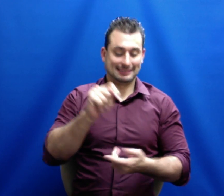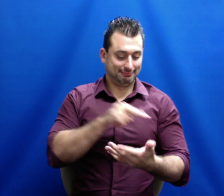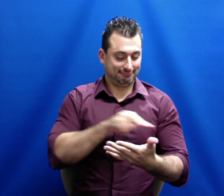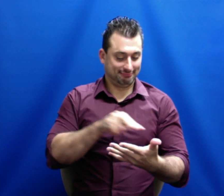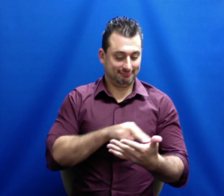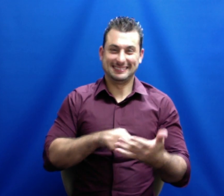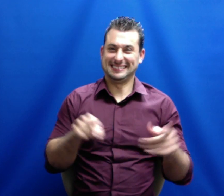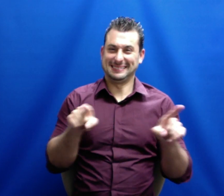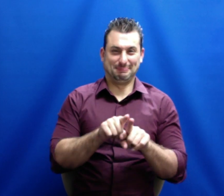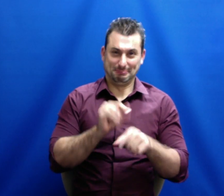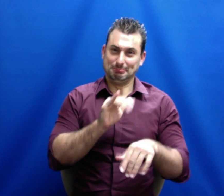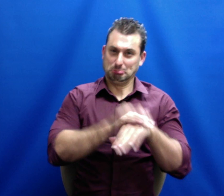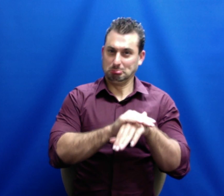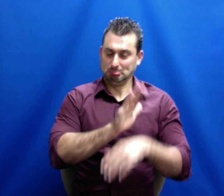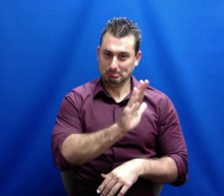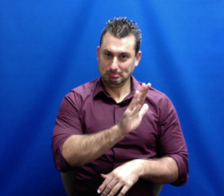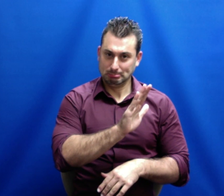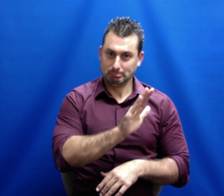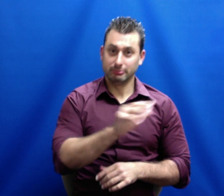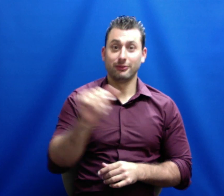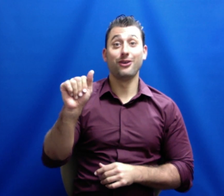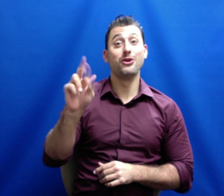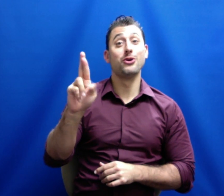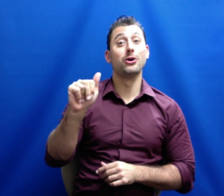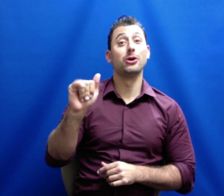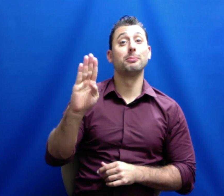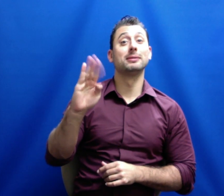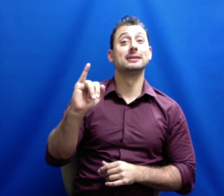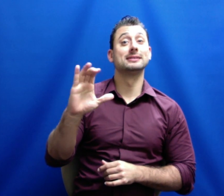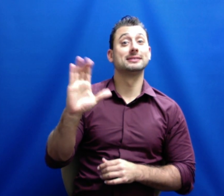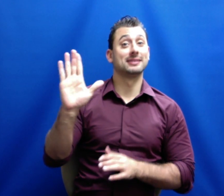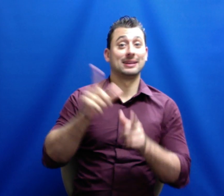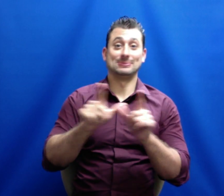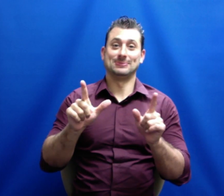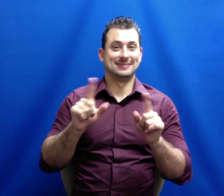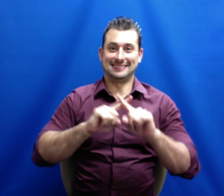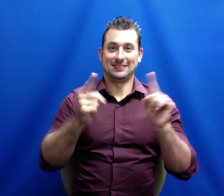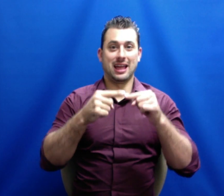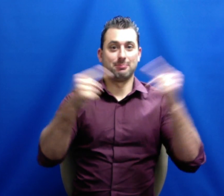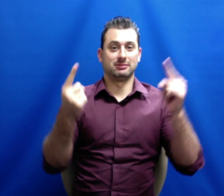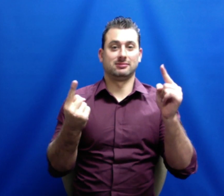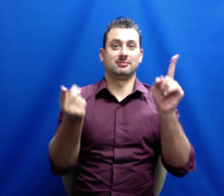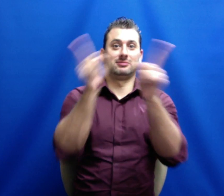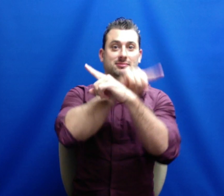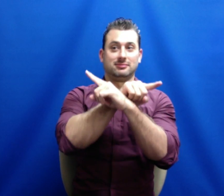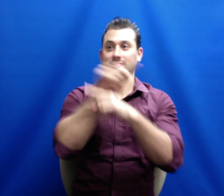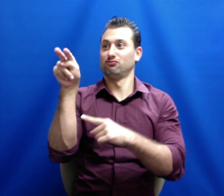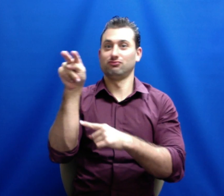tense as English. In Arabic language, it goes in reverse,